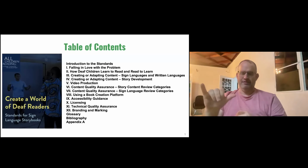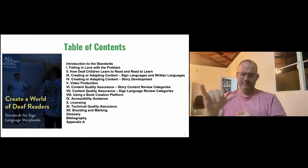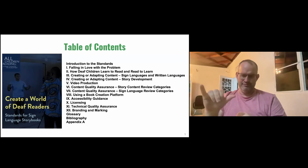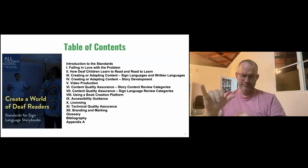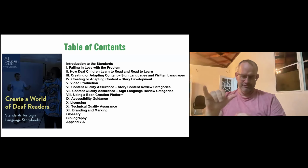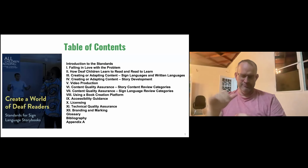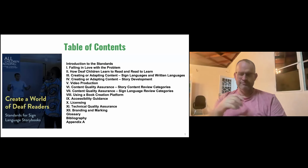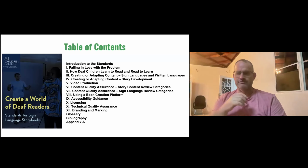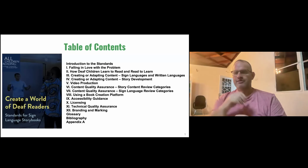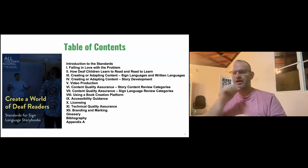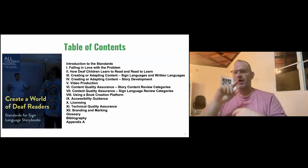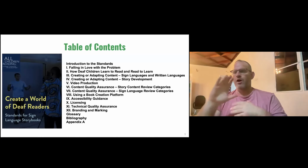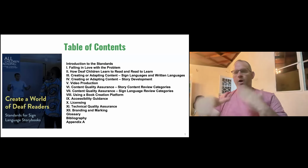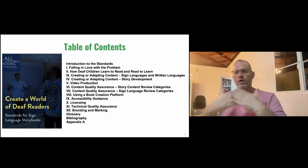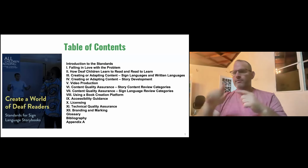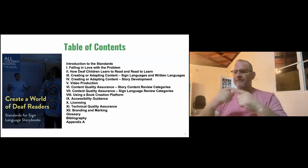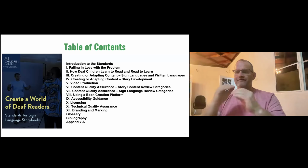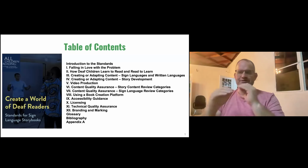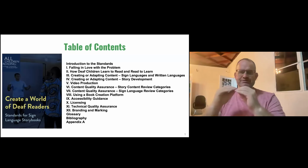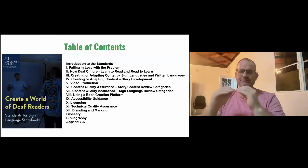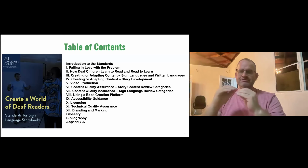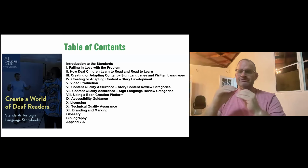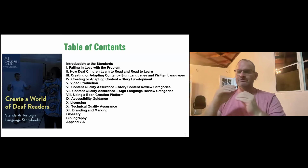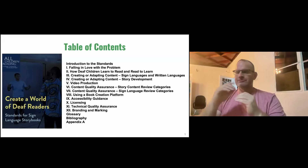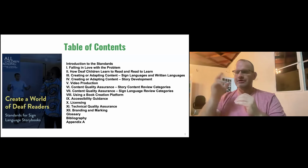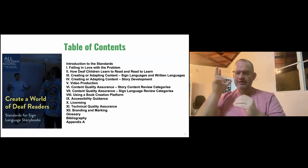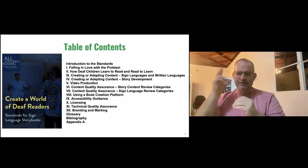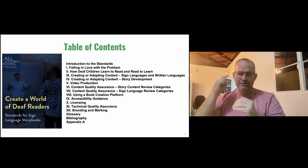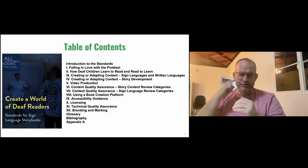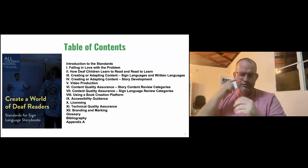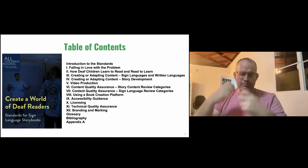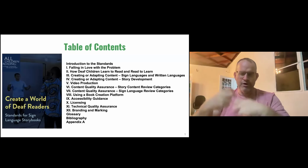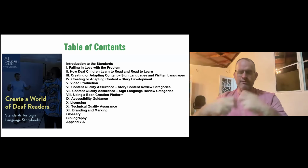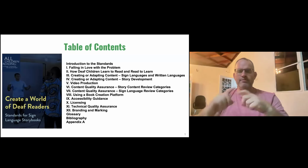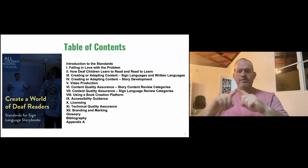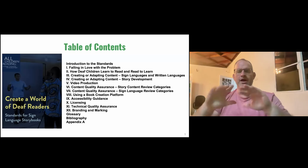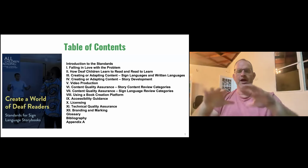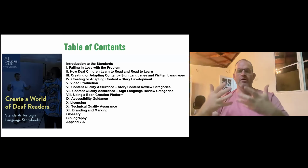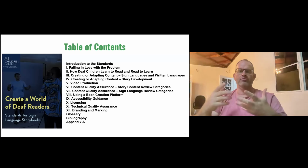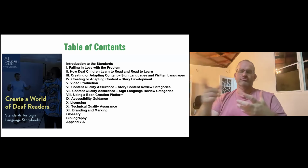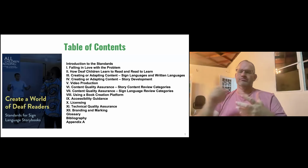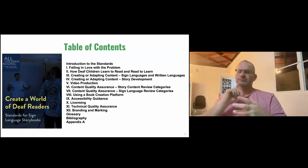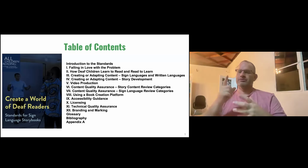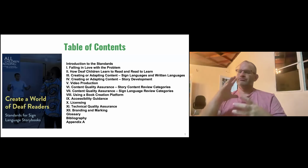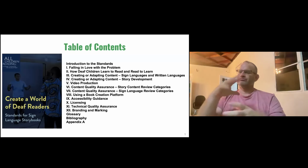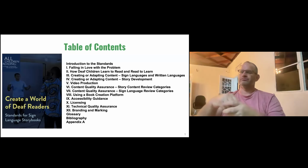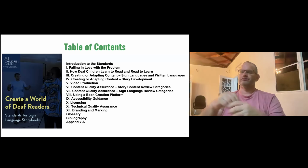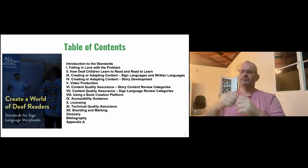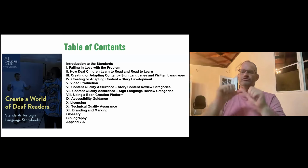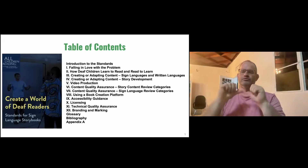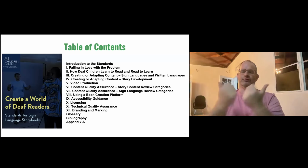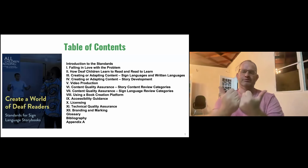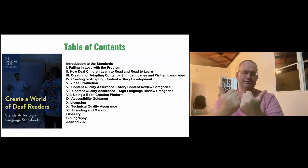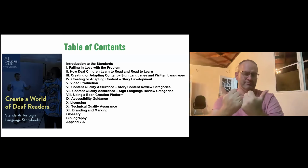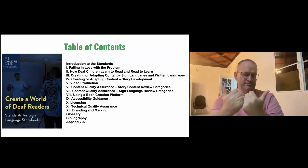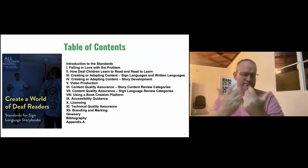some sort of a model that they can identify with. And now we also wanted to make sure that the